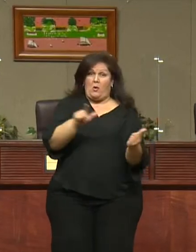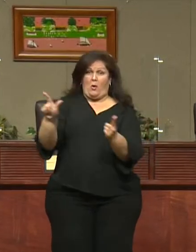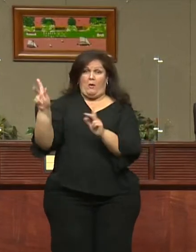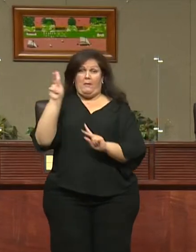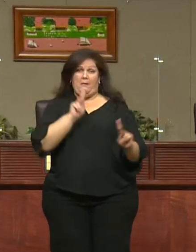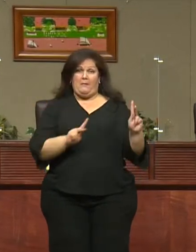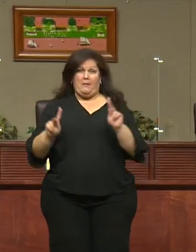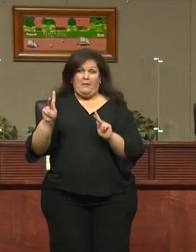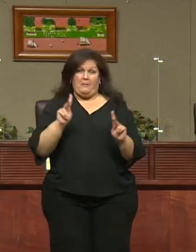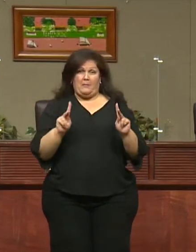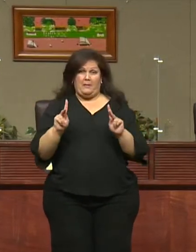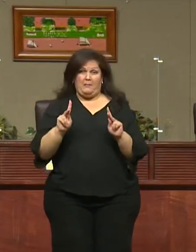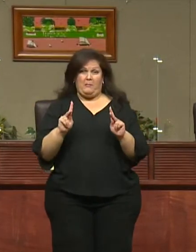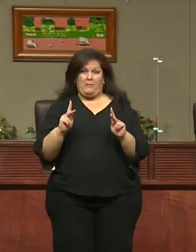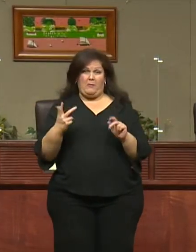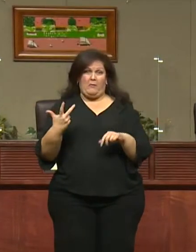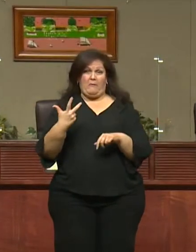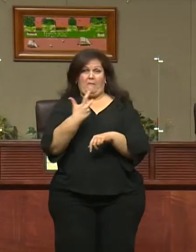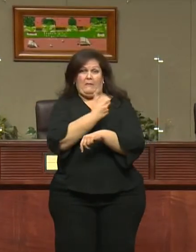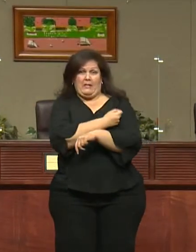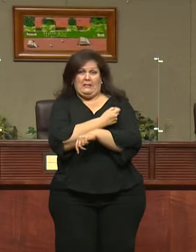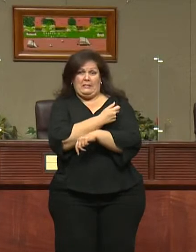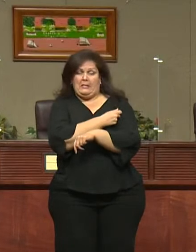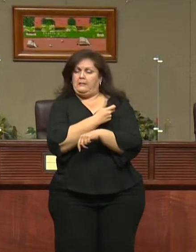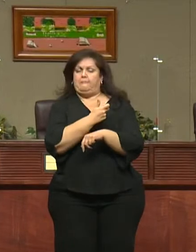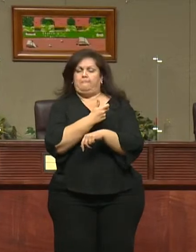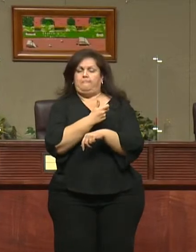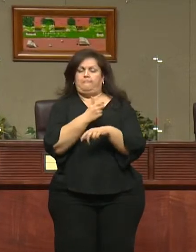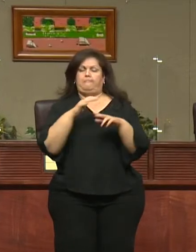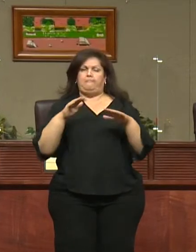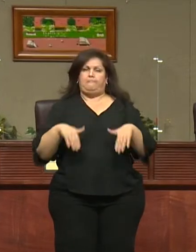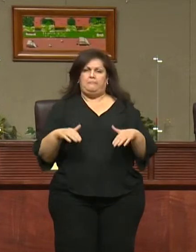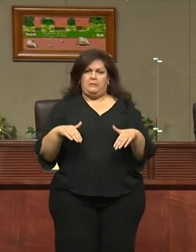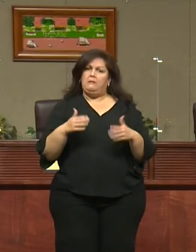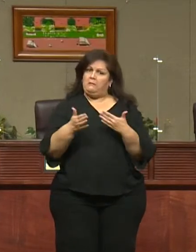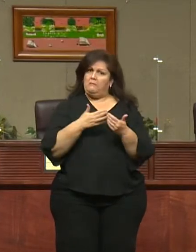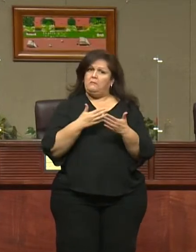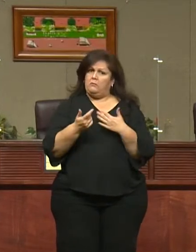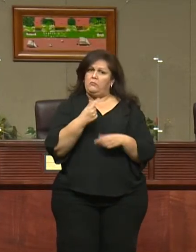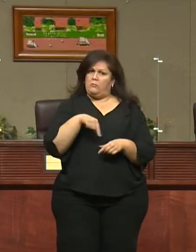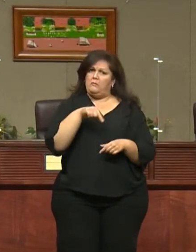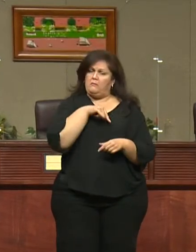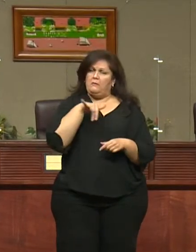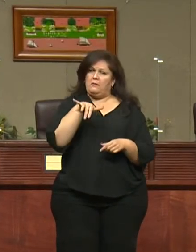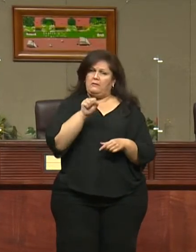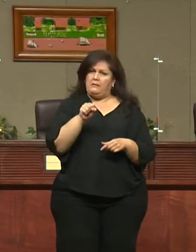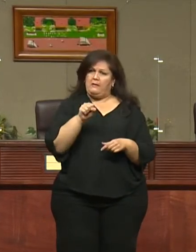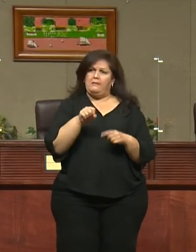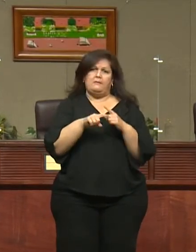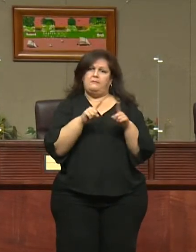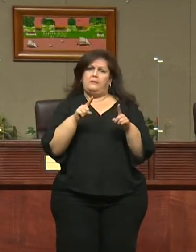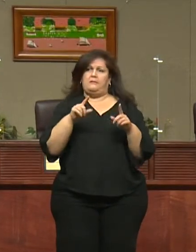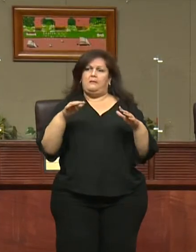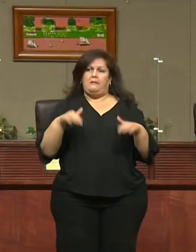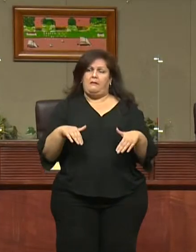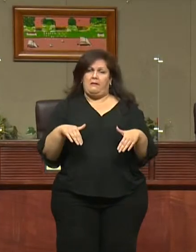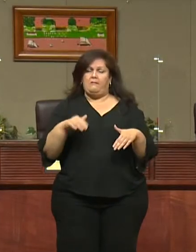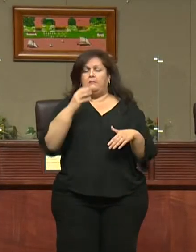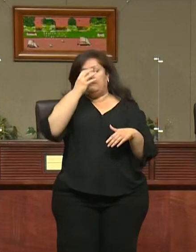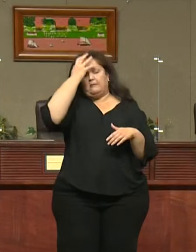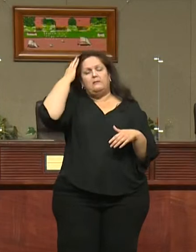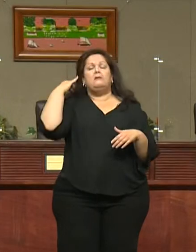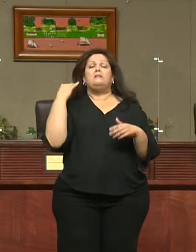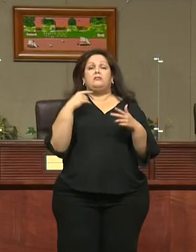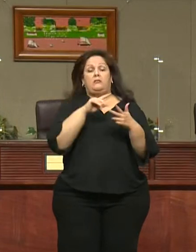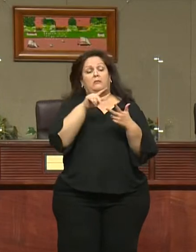county who would be eligible to receive the vaccination would have received it. And so we still have some work